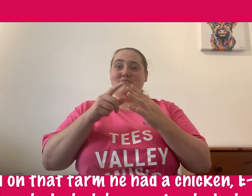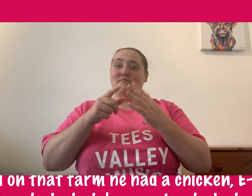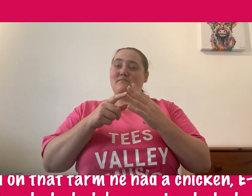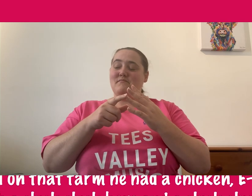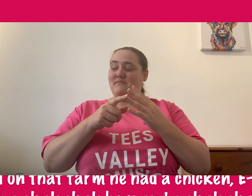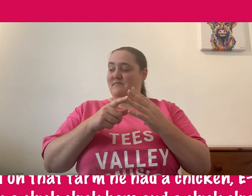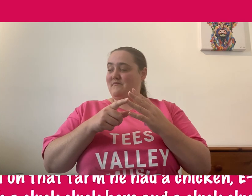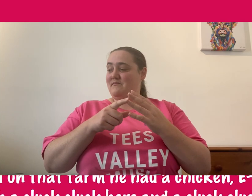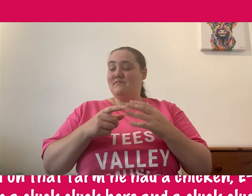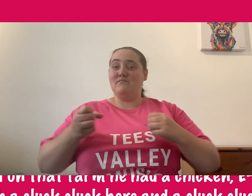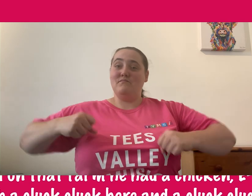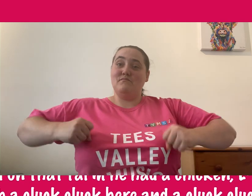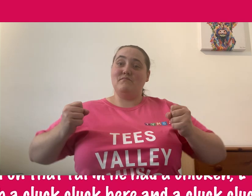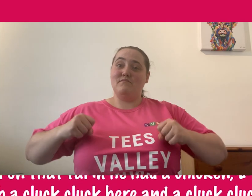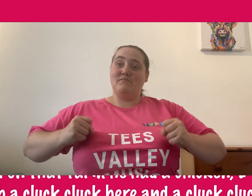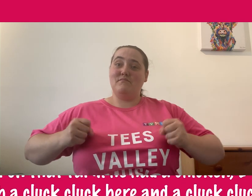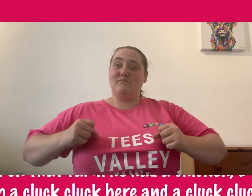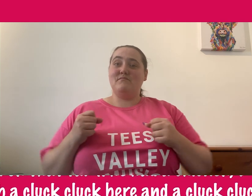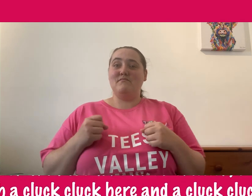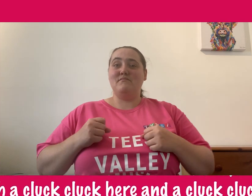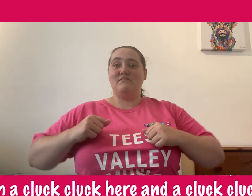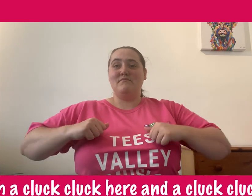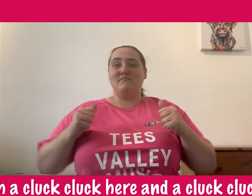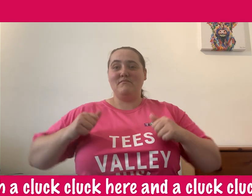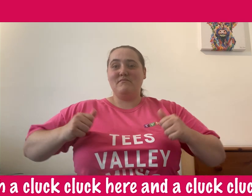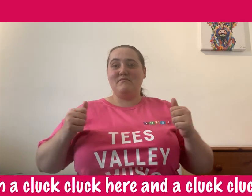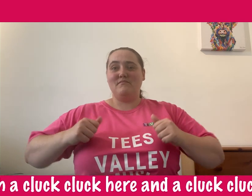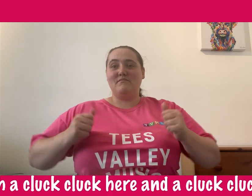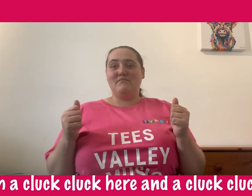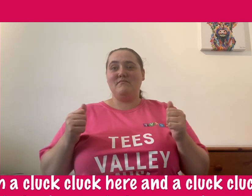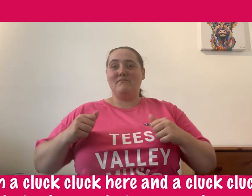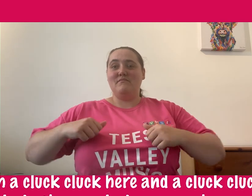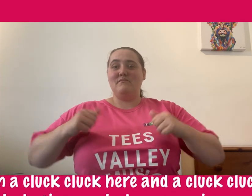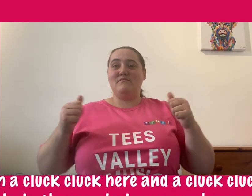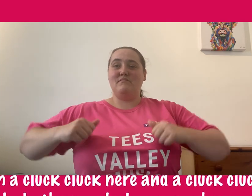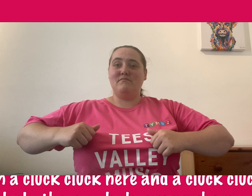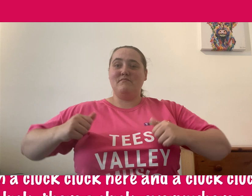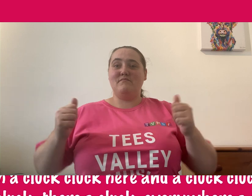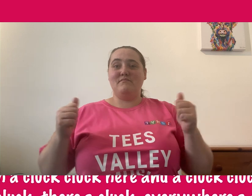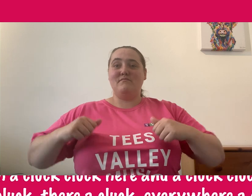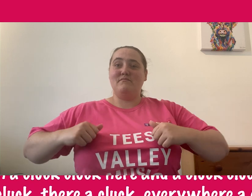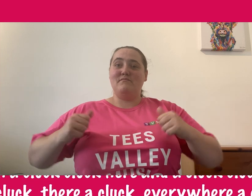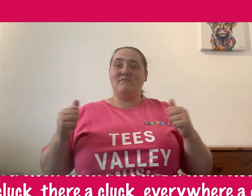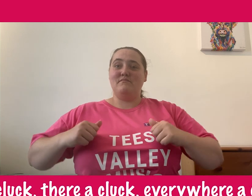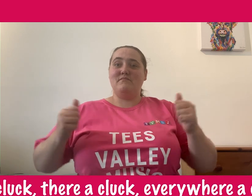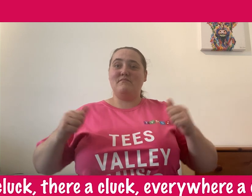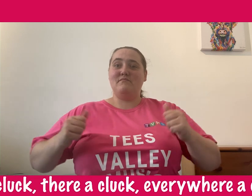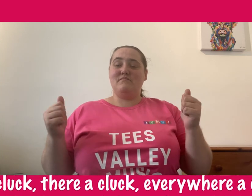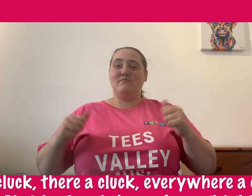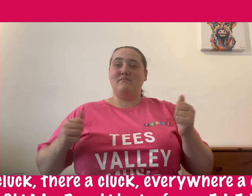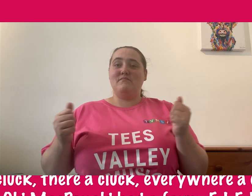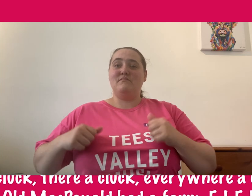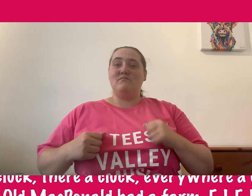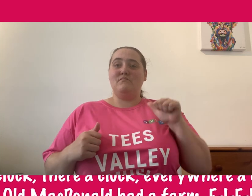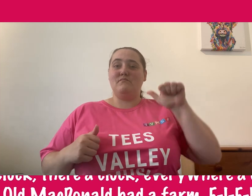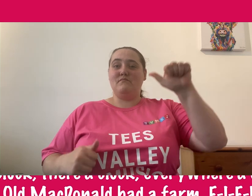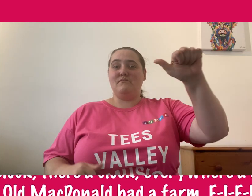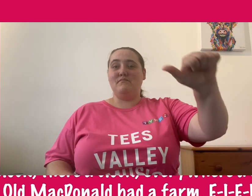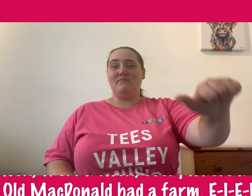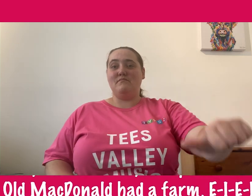E-I-E-I-O. With a cluck cluck here and a cluck cluck there, here a cluck, there a cluck, everywhere a cluck cluck. Old MacDonald